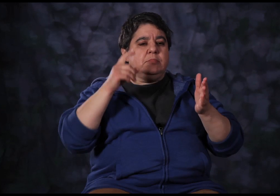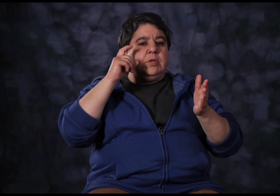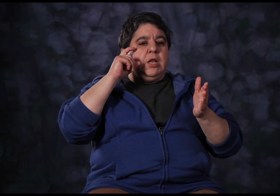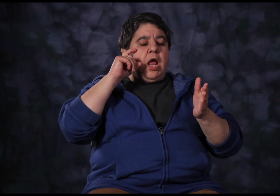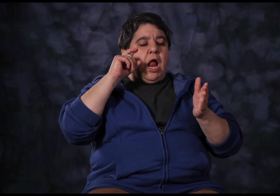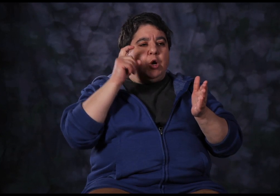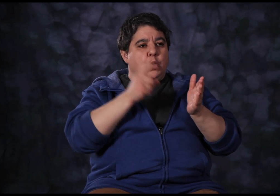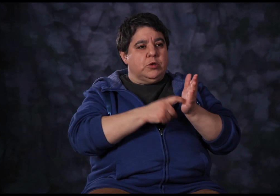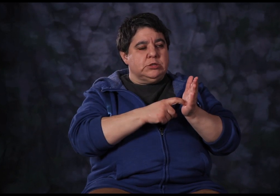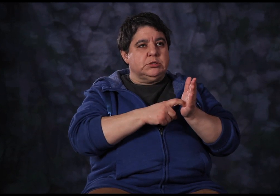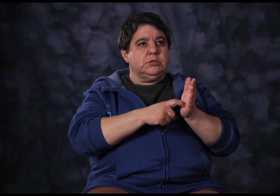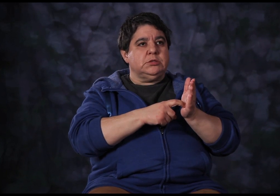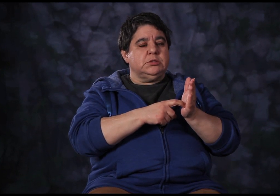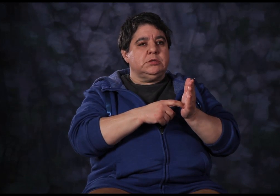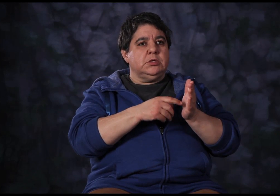and alcohol.